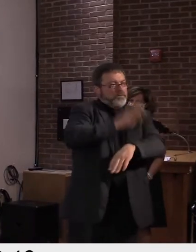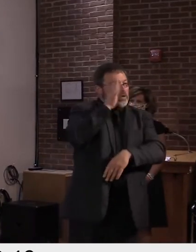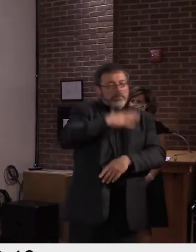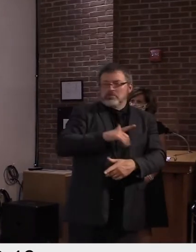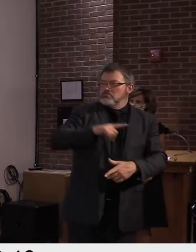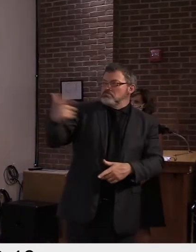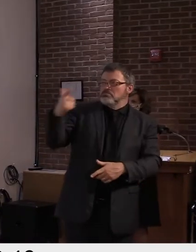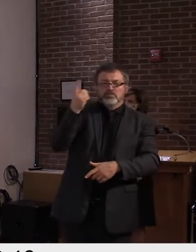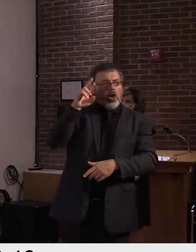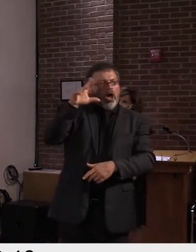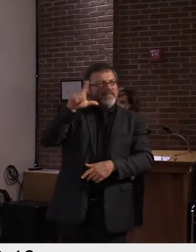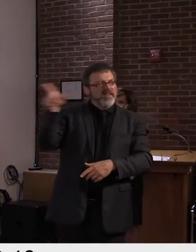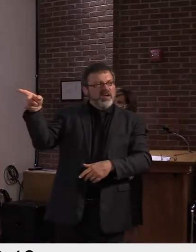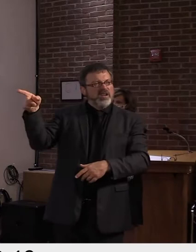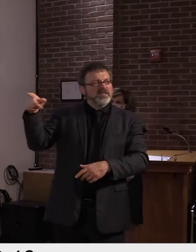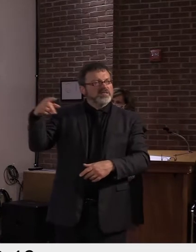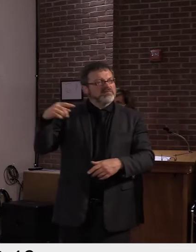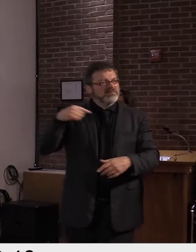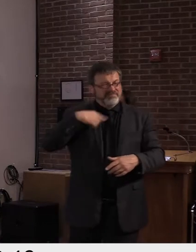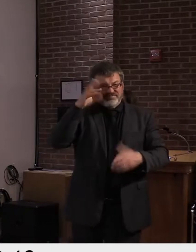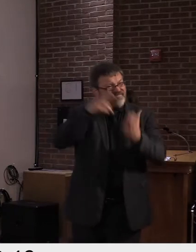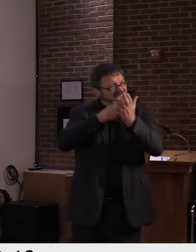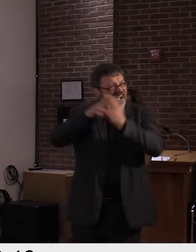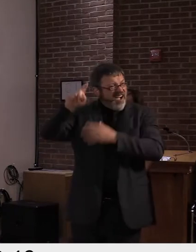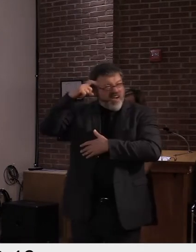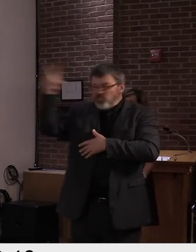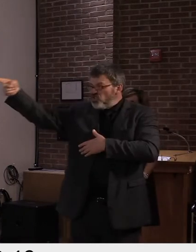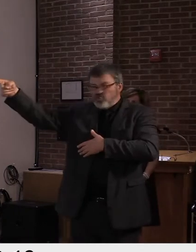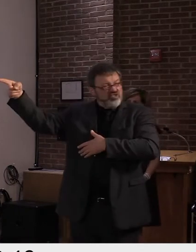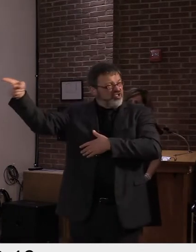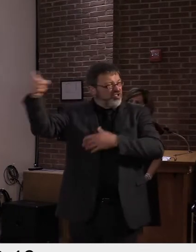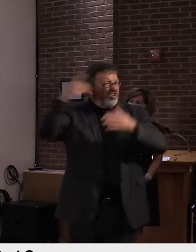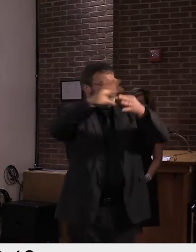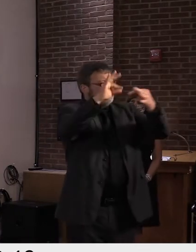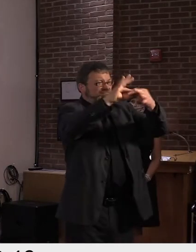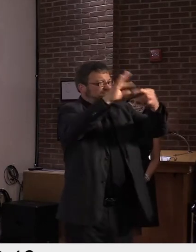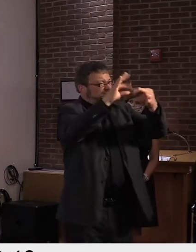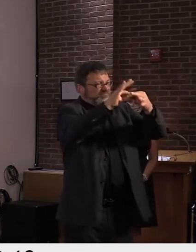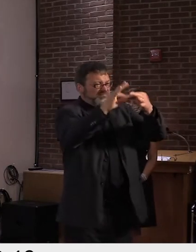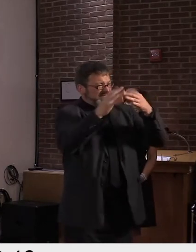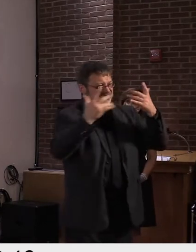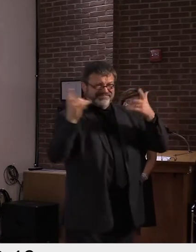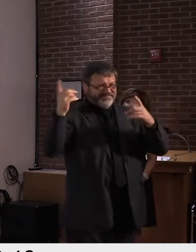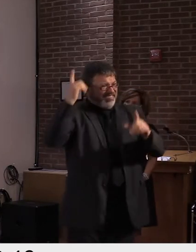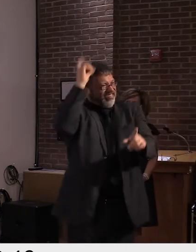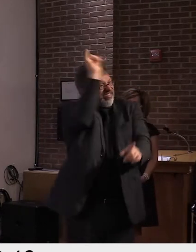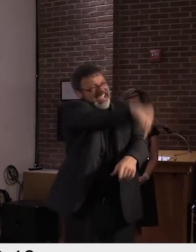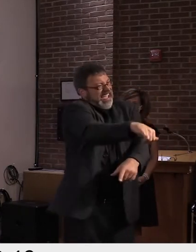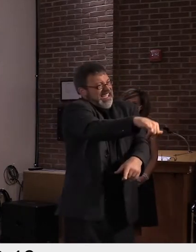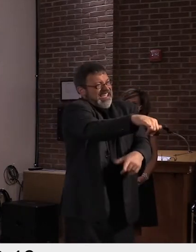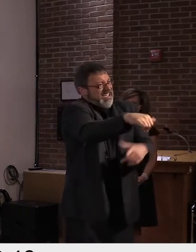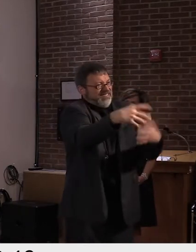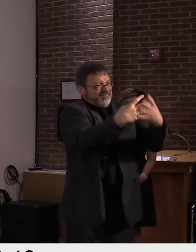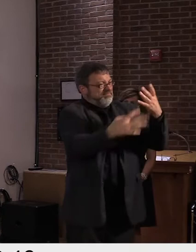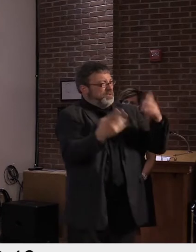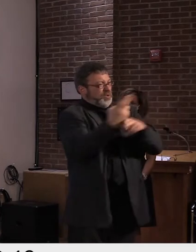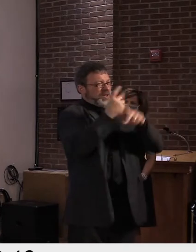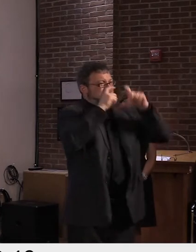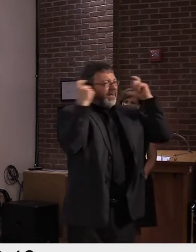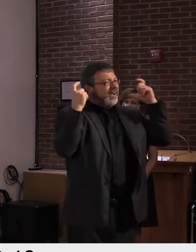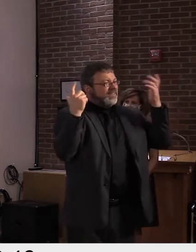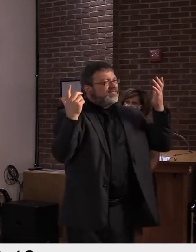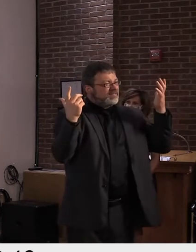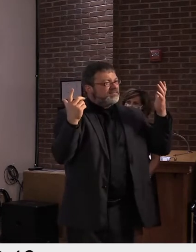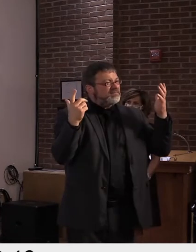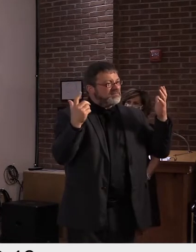I don't want to add anything to what the governor just said about the facial coverings. I wanted to just comment on your original part of your question, which